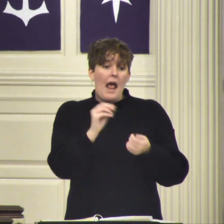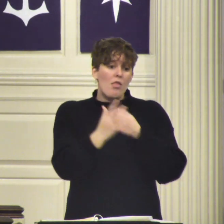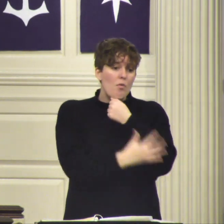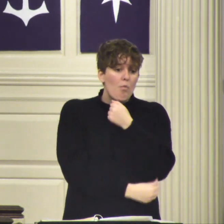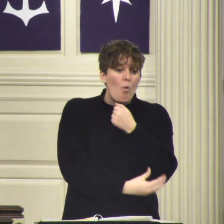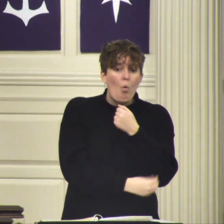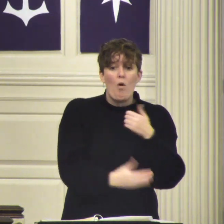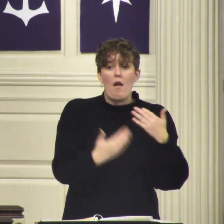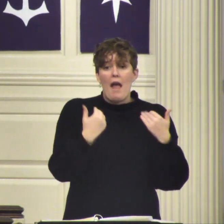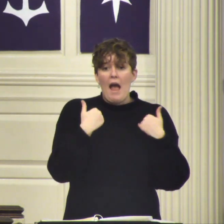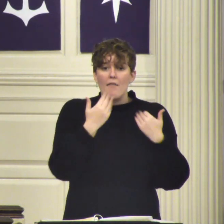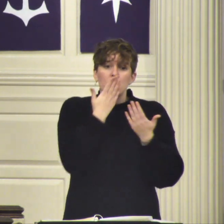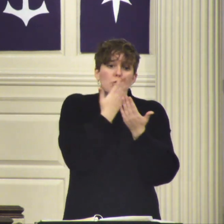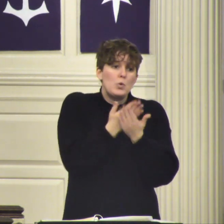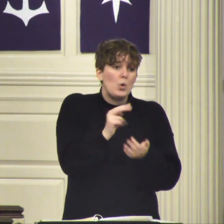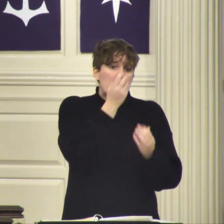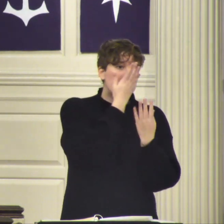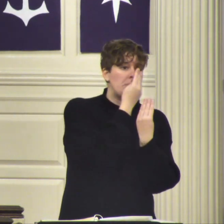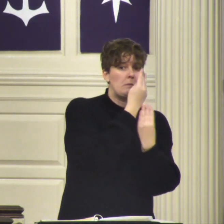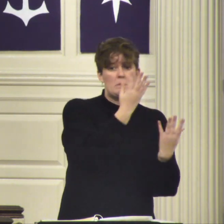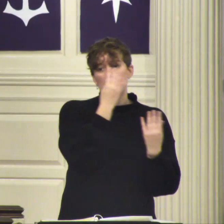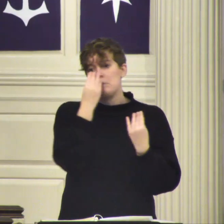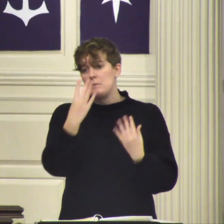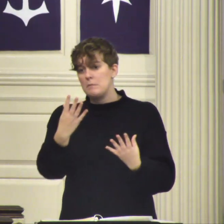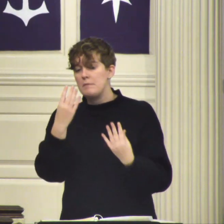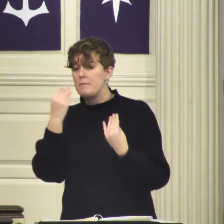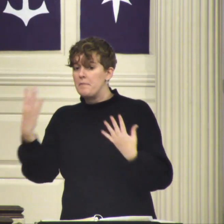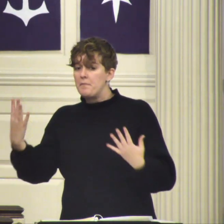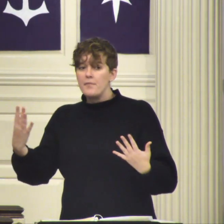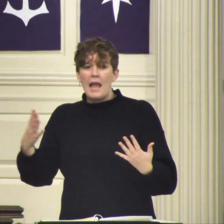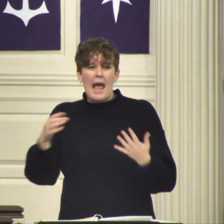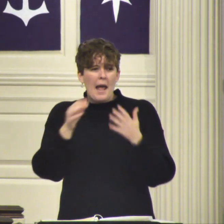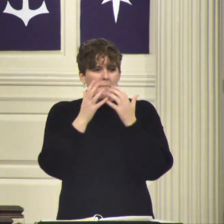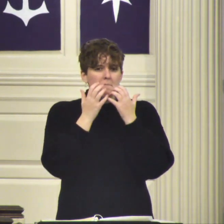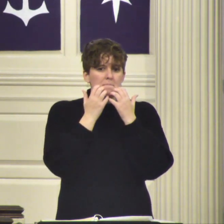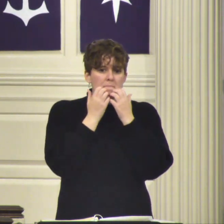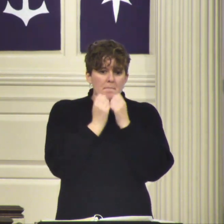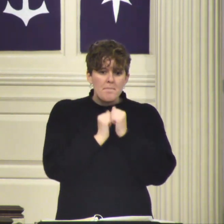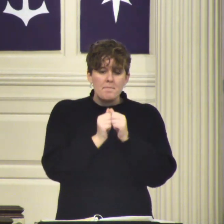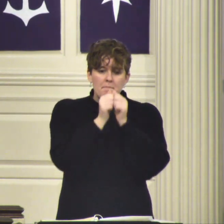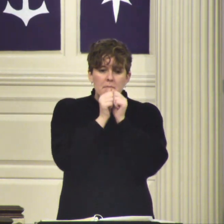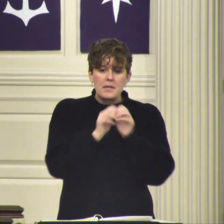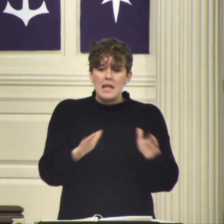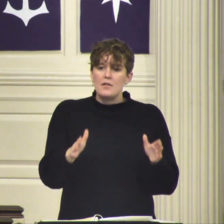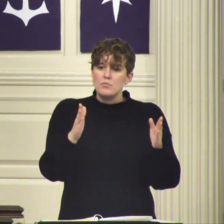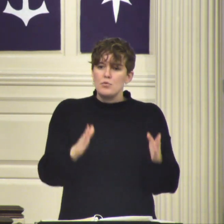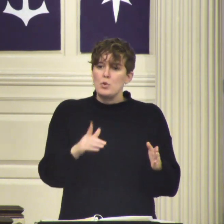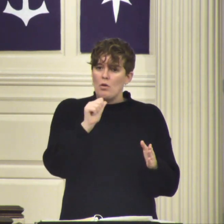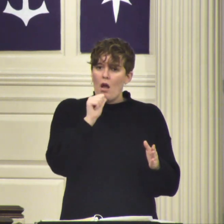them. And blessed is the one who takes no offense at me."